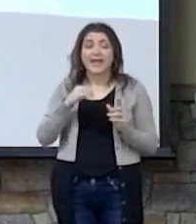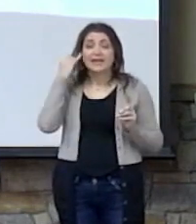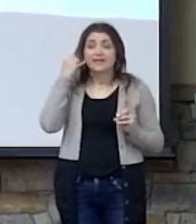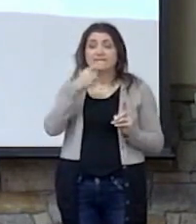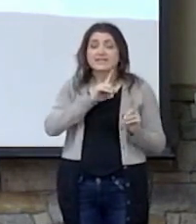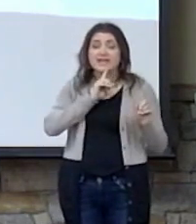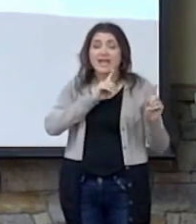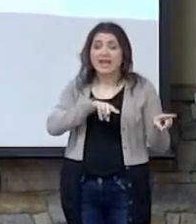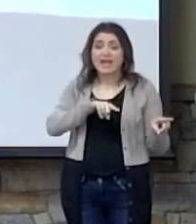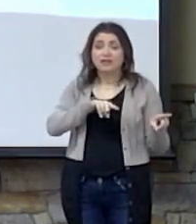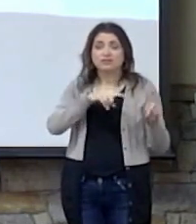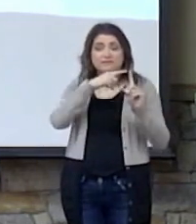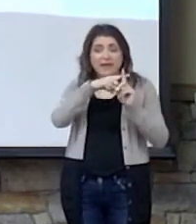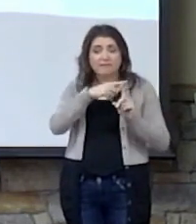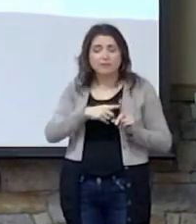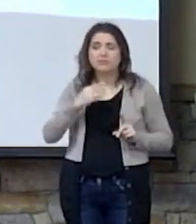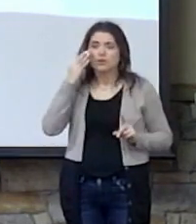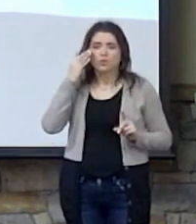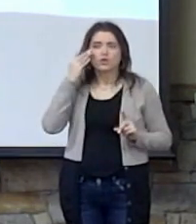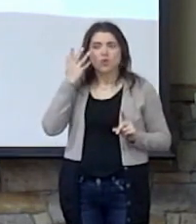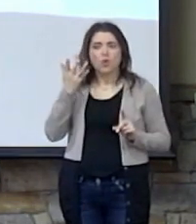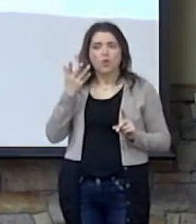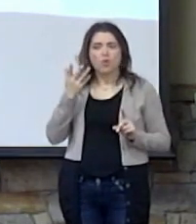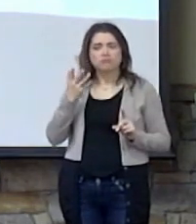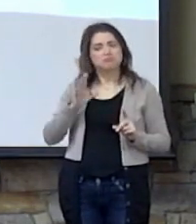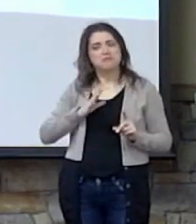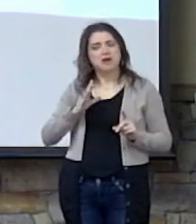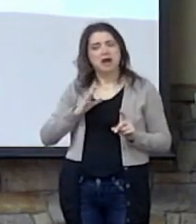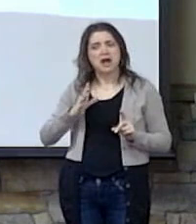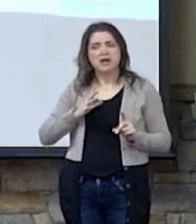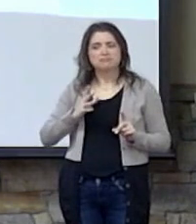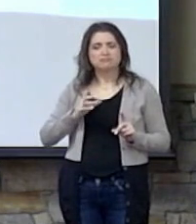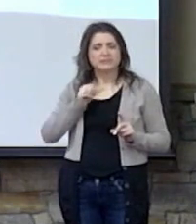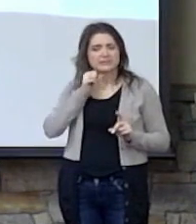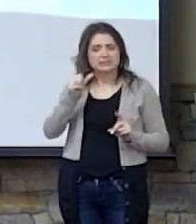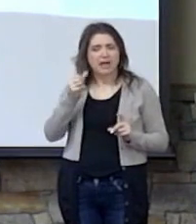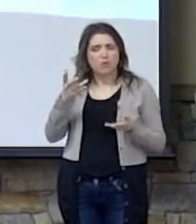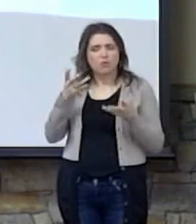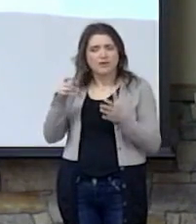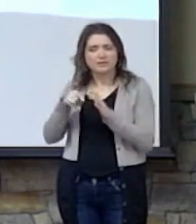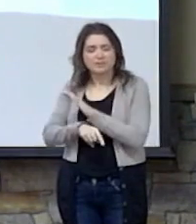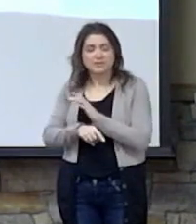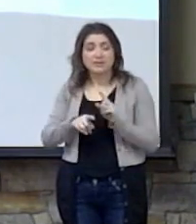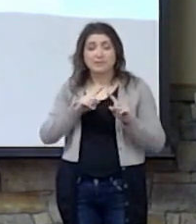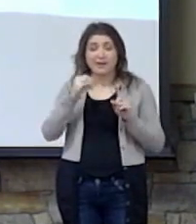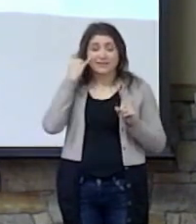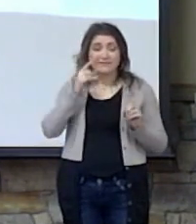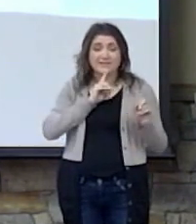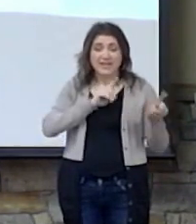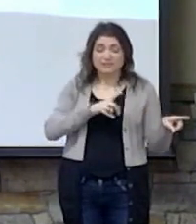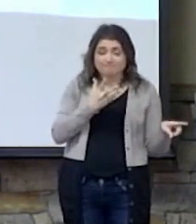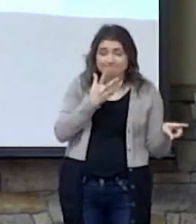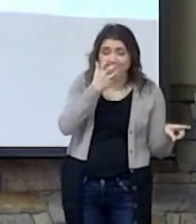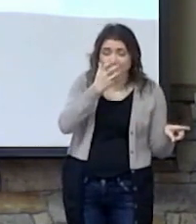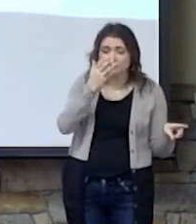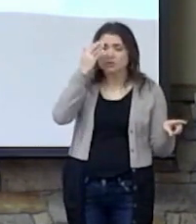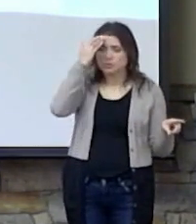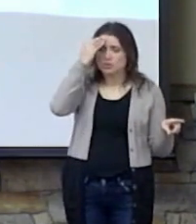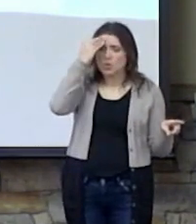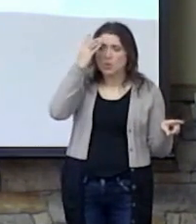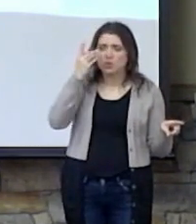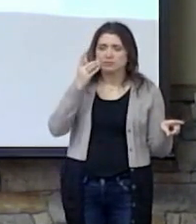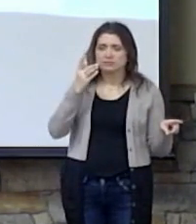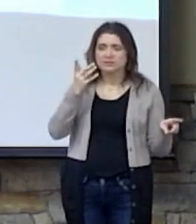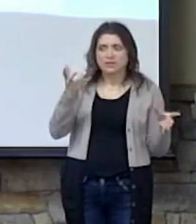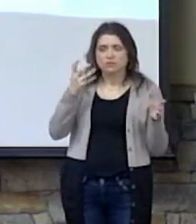responds favorably, then you know all is good. But if he responds angrily, then you know that he is intent on killing me. And I need you to come and tell